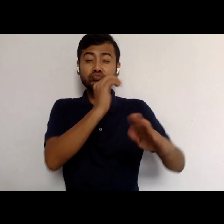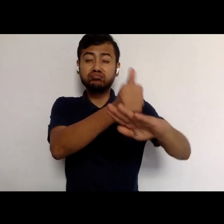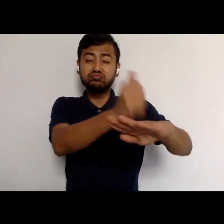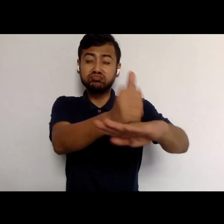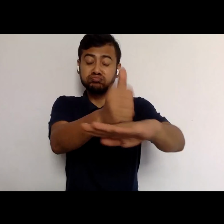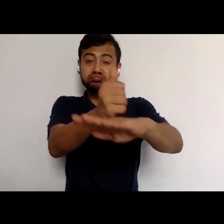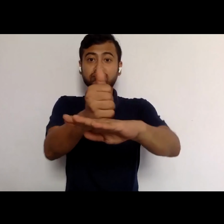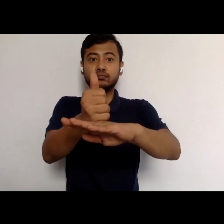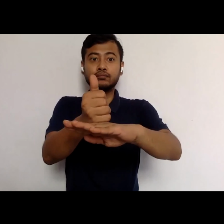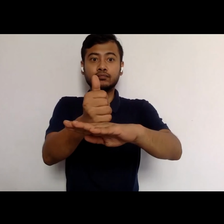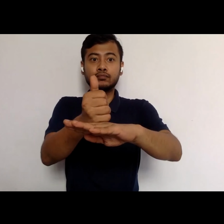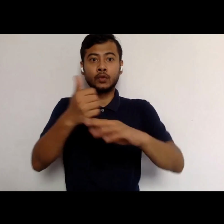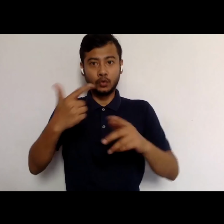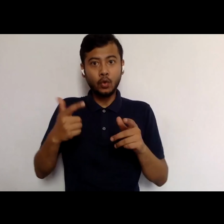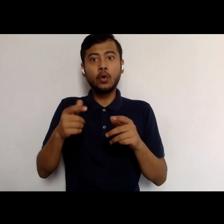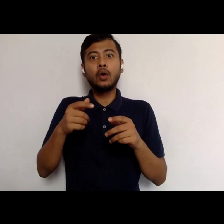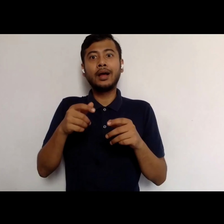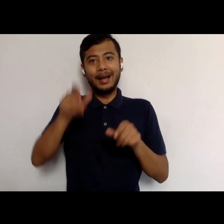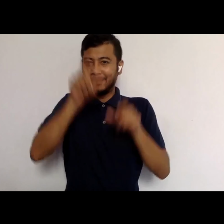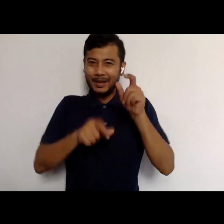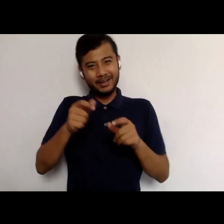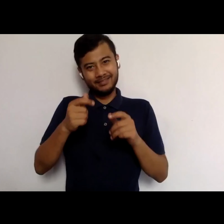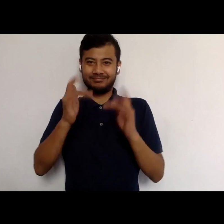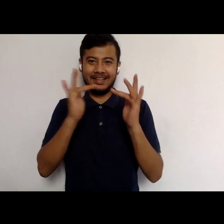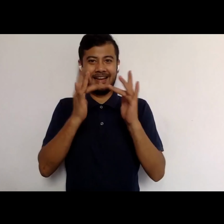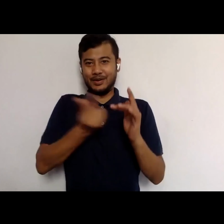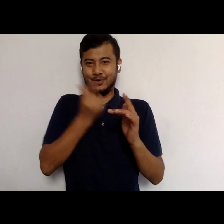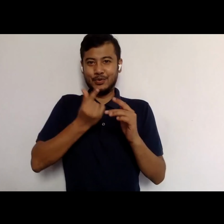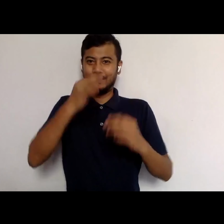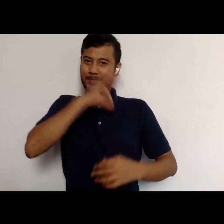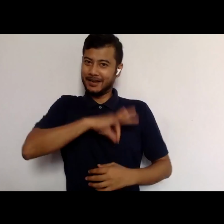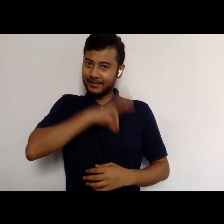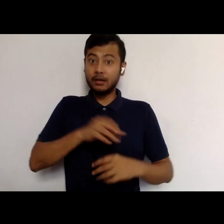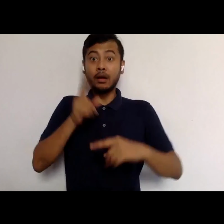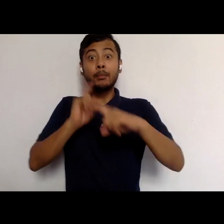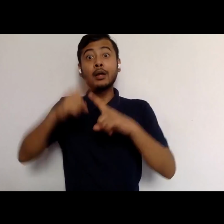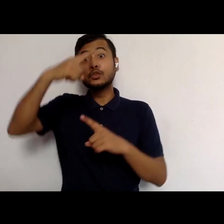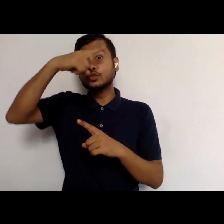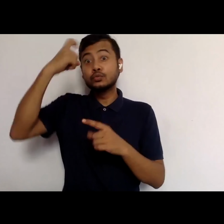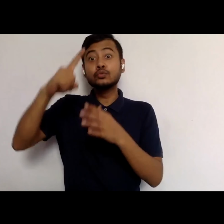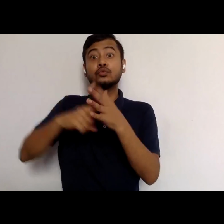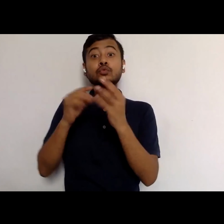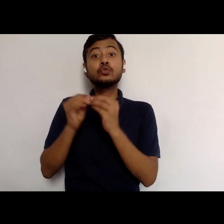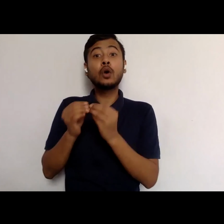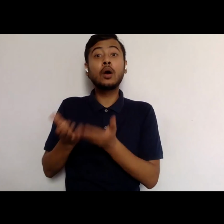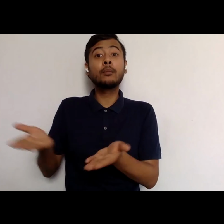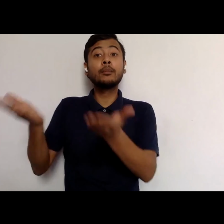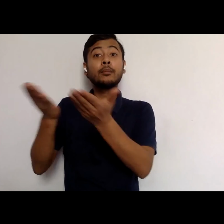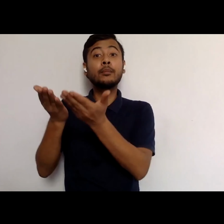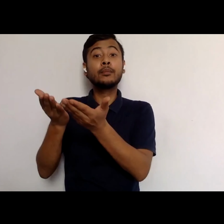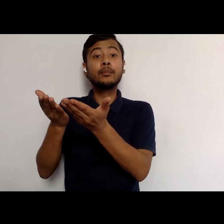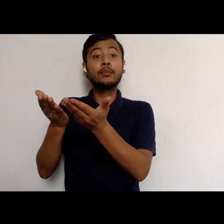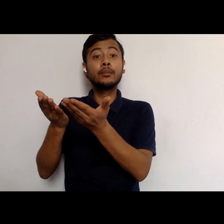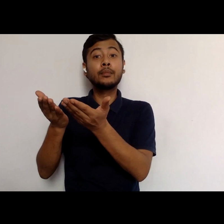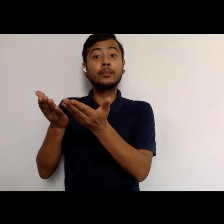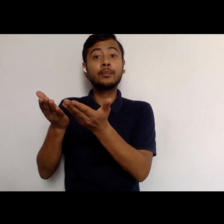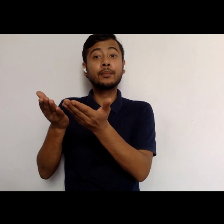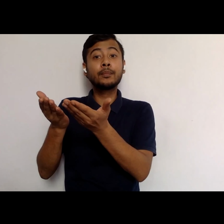direct and indirect employment opportunities associated with Wi-Fi hotspots, tremendous opportunity for creation of lack of small